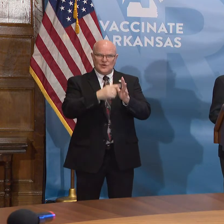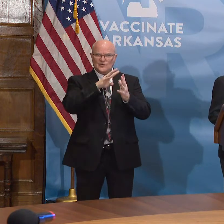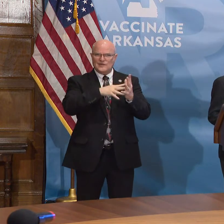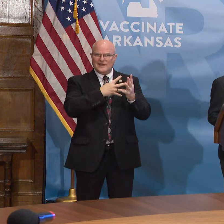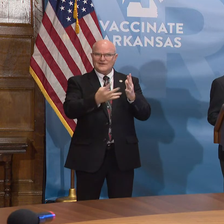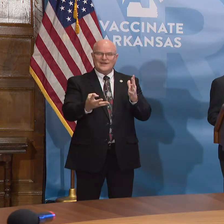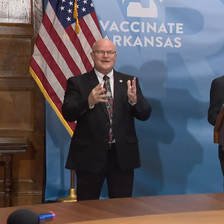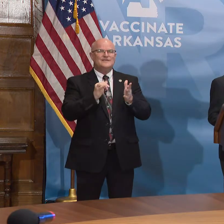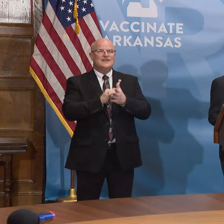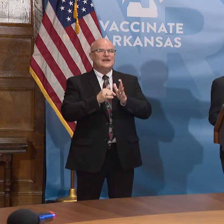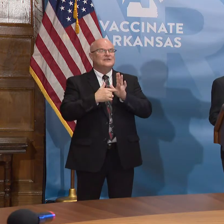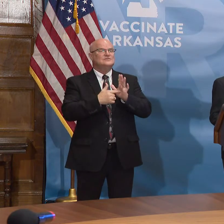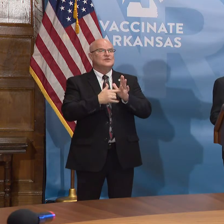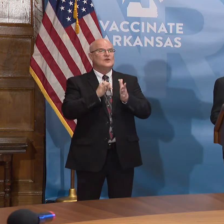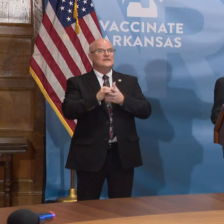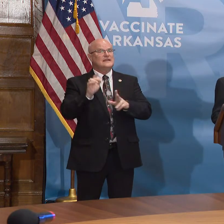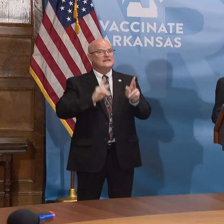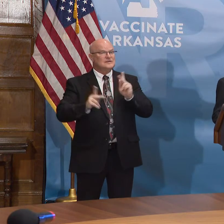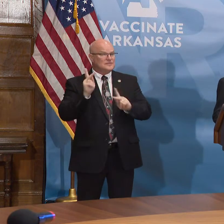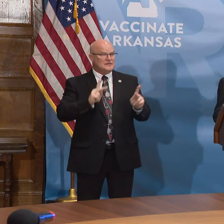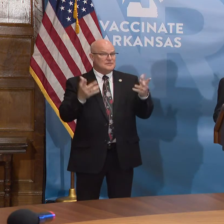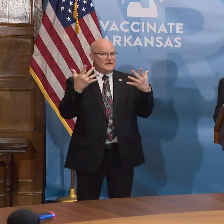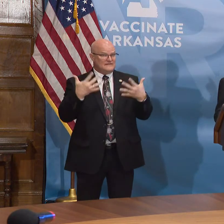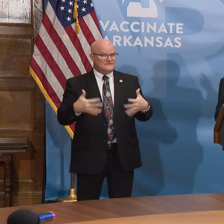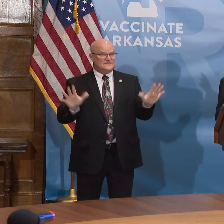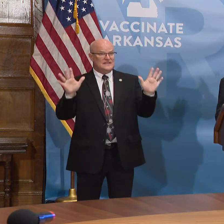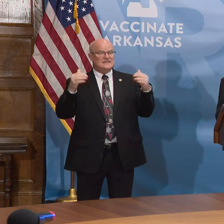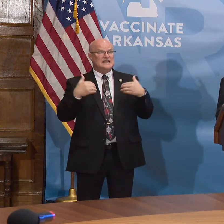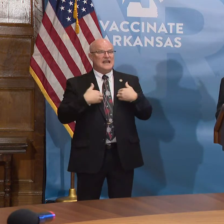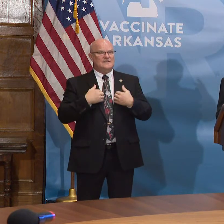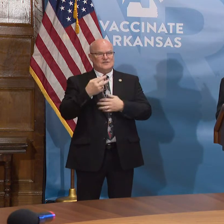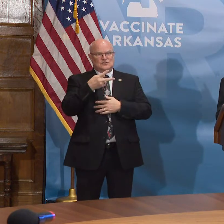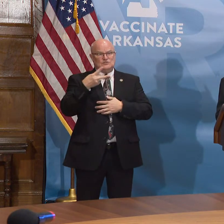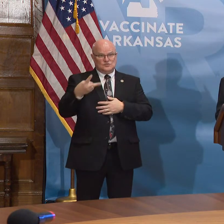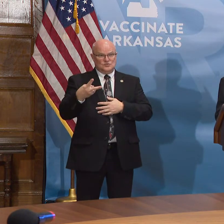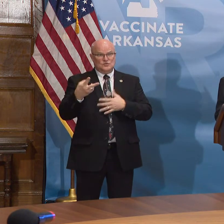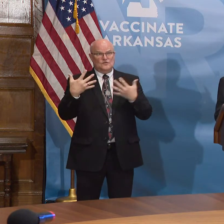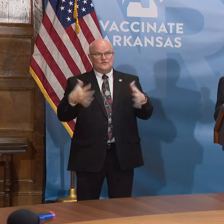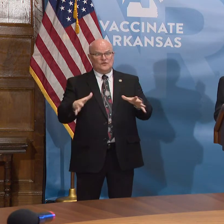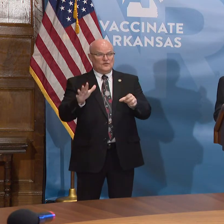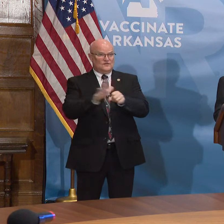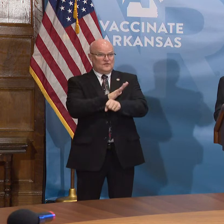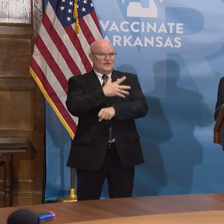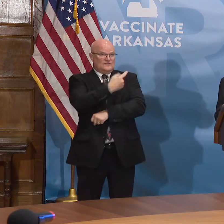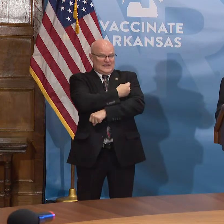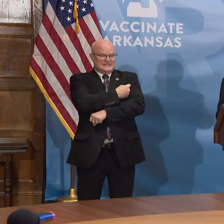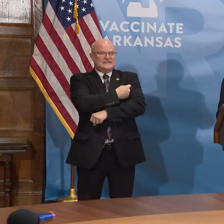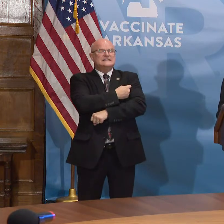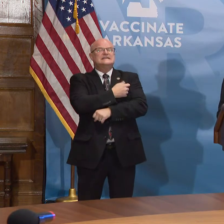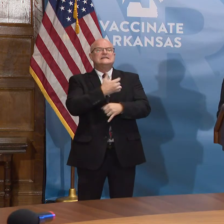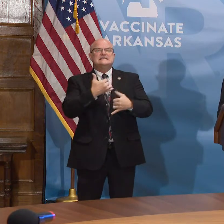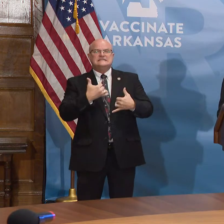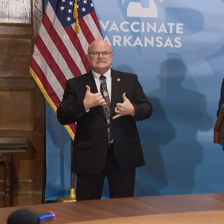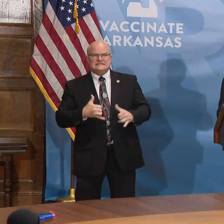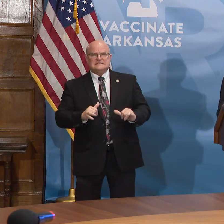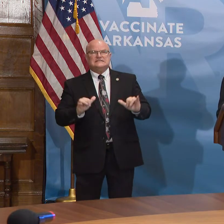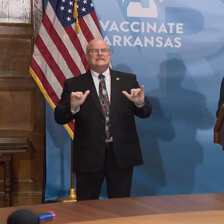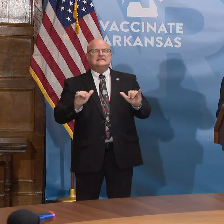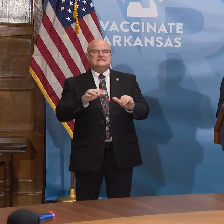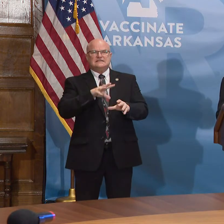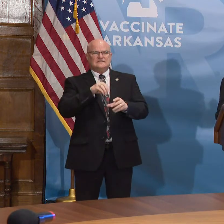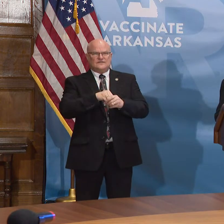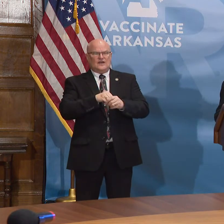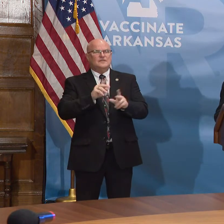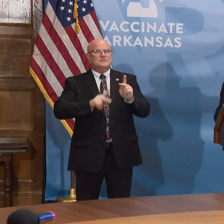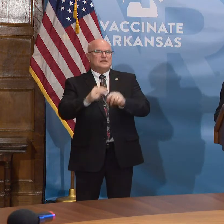here, that has shown that those individuals that have, although 2 doses fully vaccinated, still are forming part of the group that are